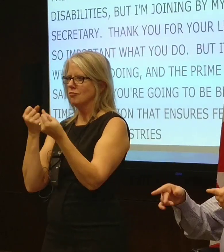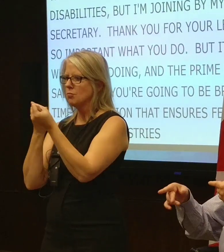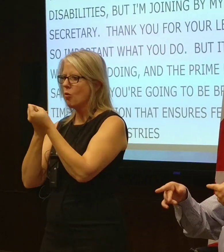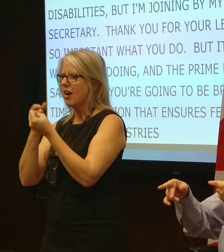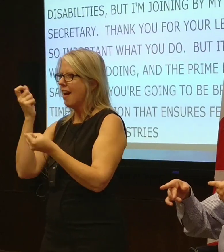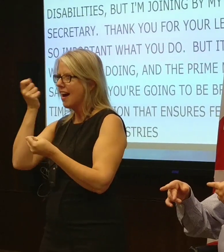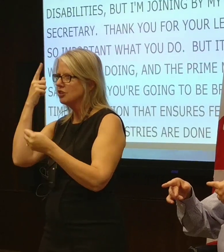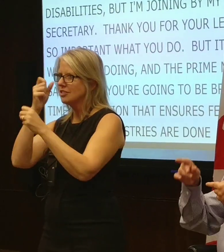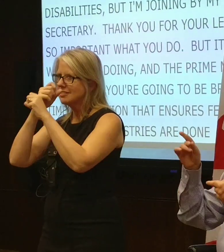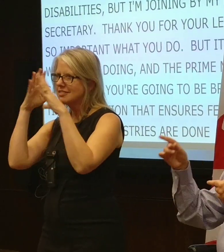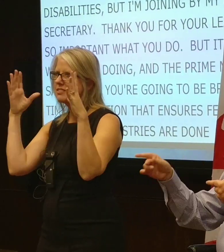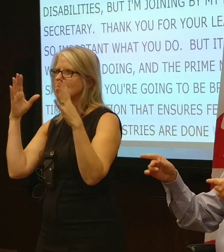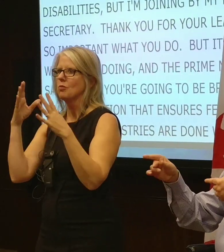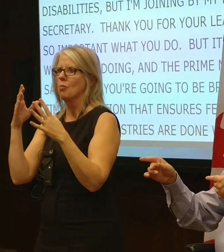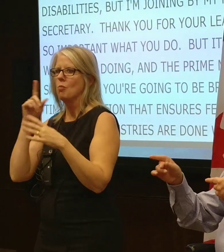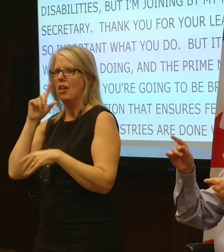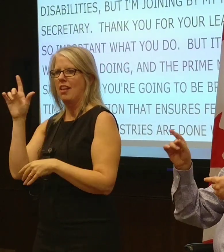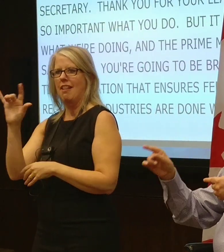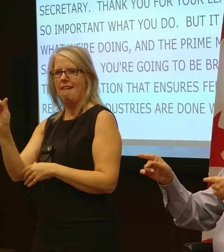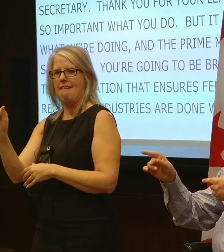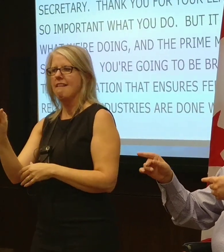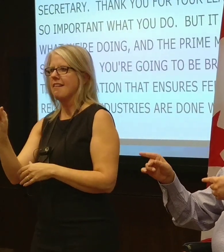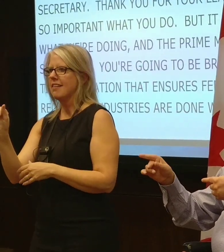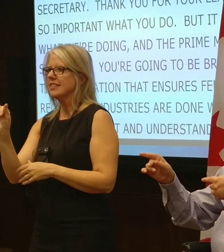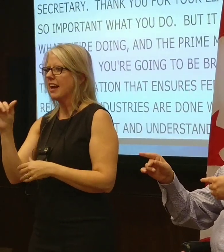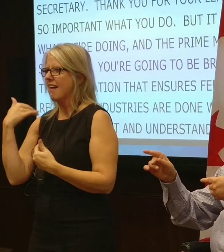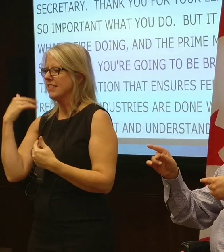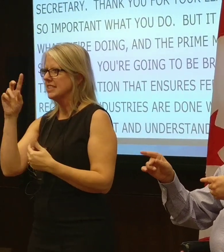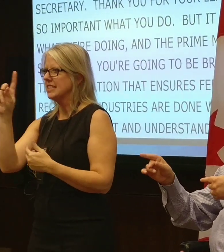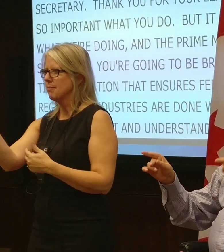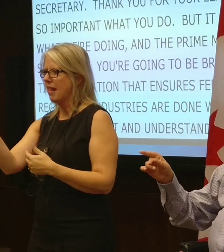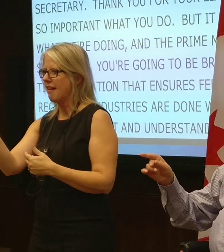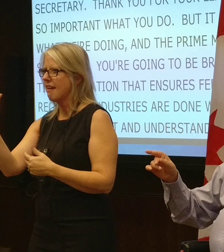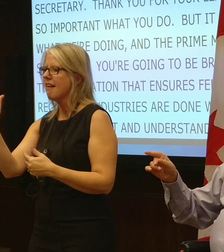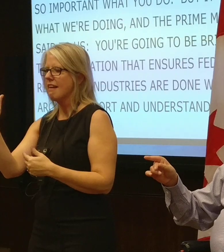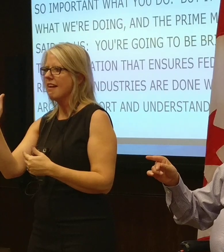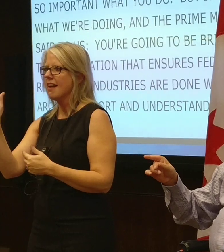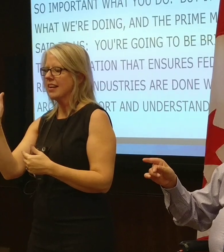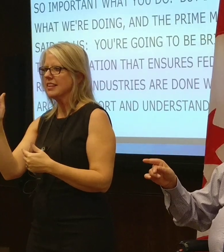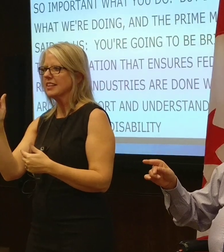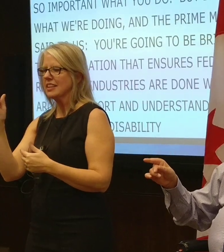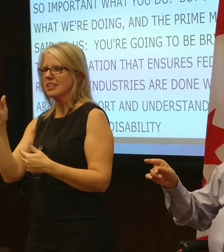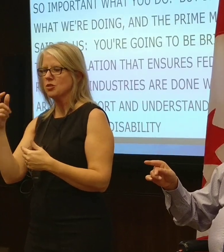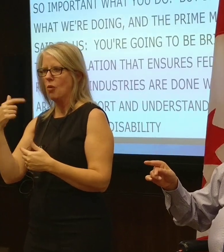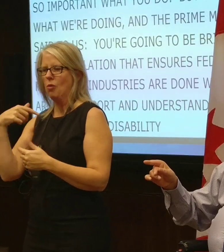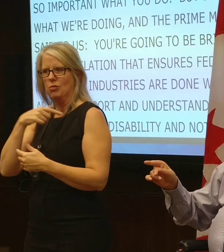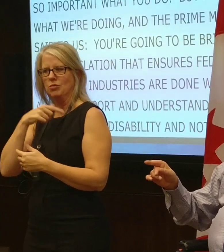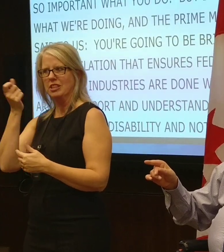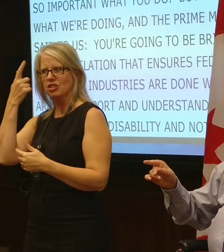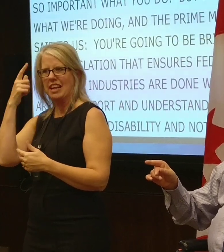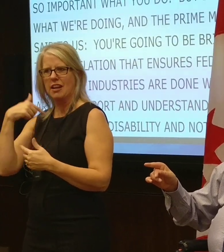and understanding of what it's like to be have a disability and not be served by your government.